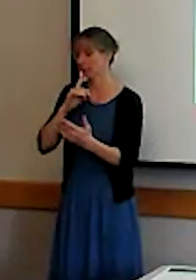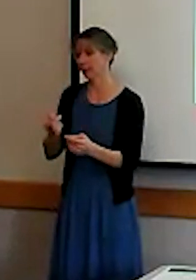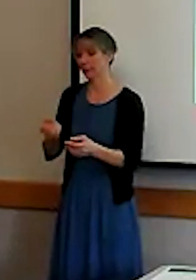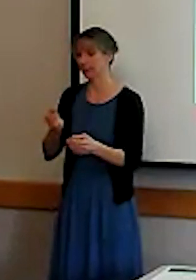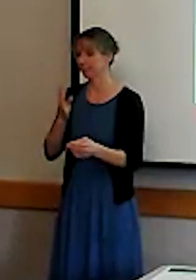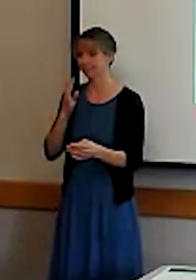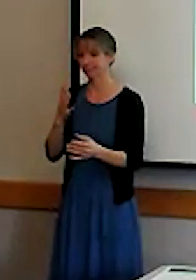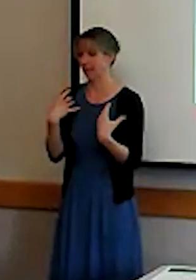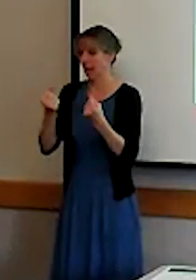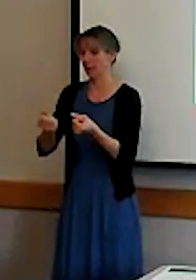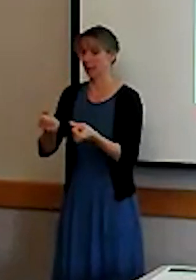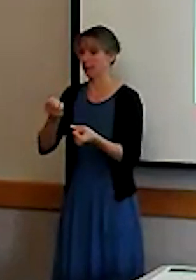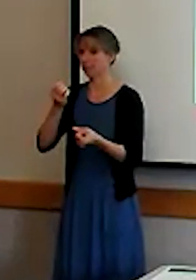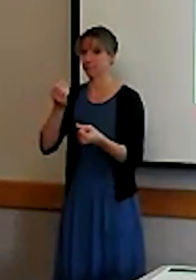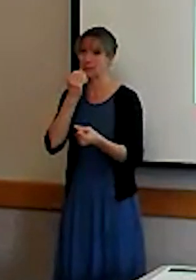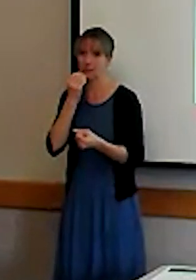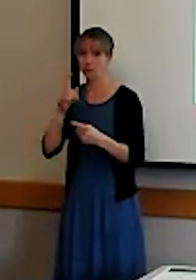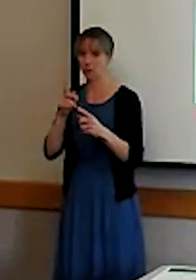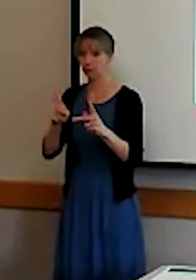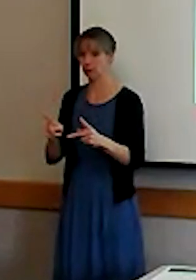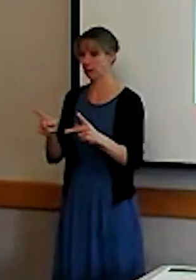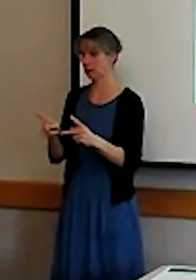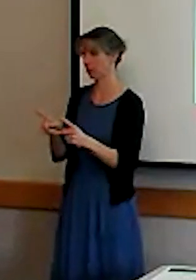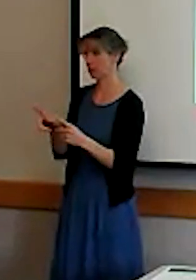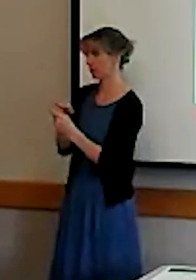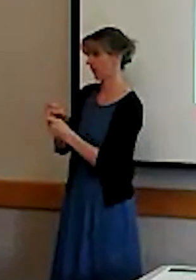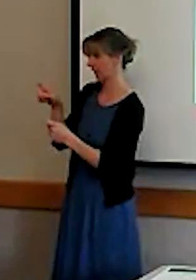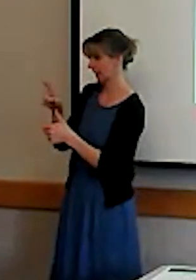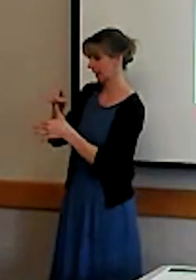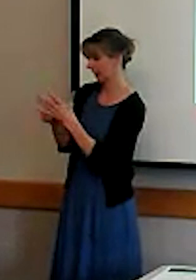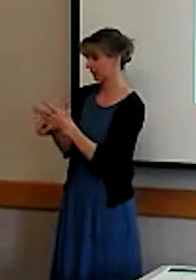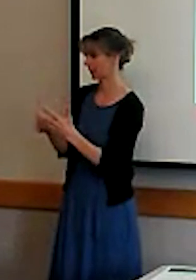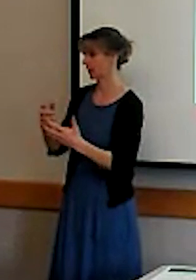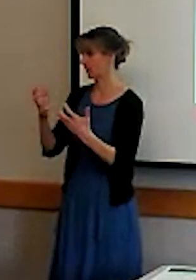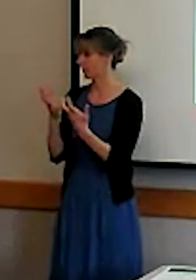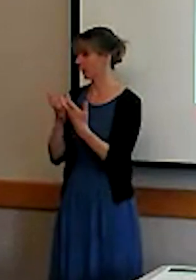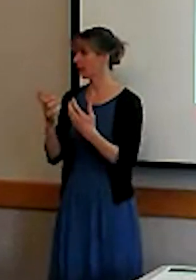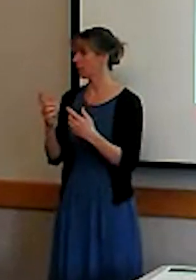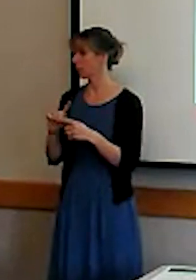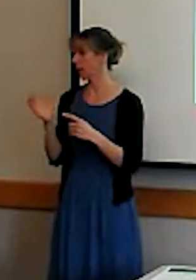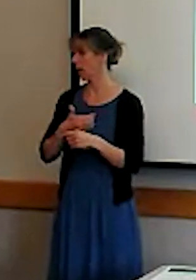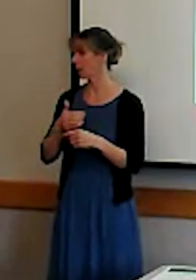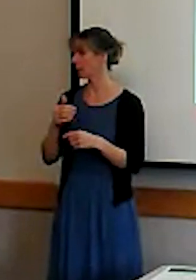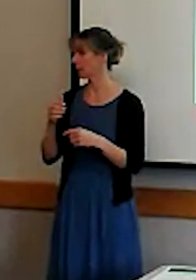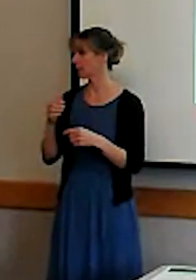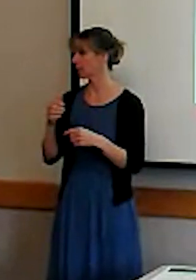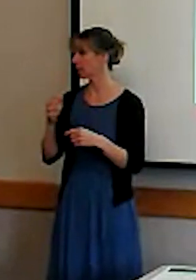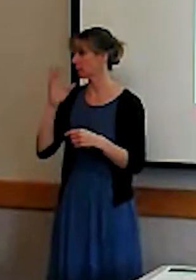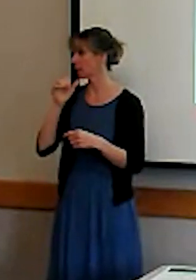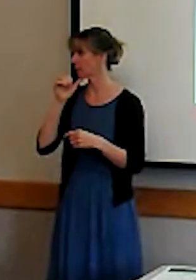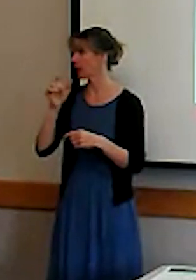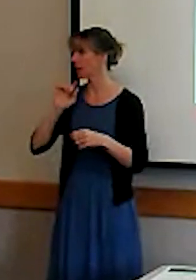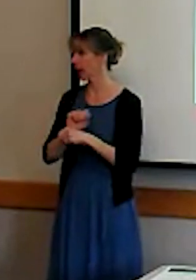really nutritious meals whenever the person wants to their specifications. And in our experience, that's not the case.